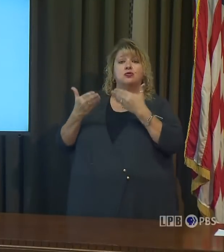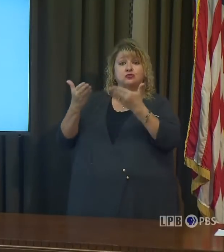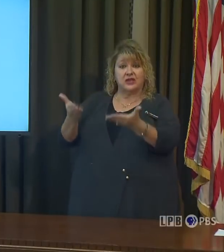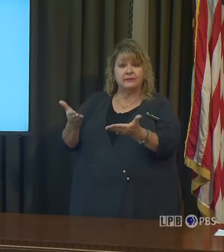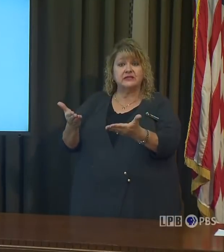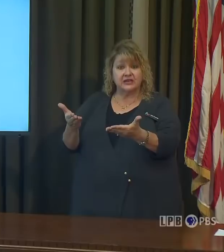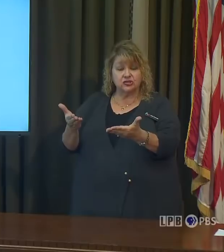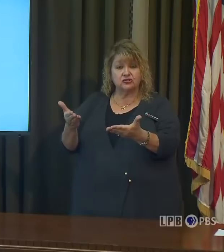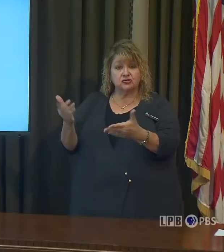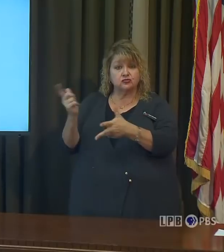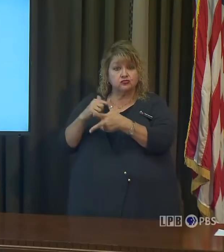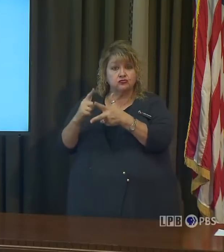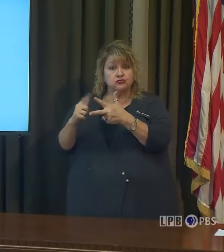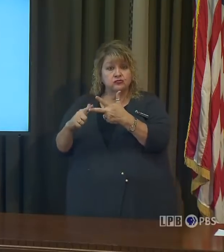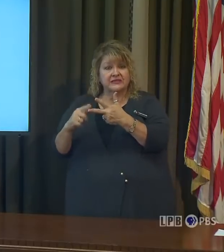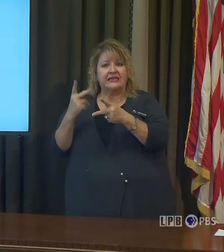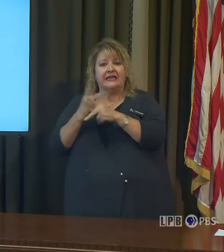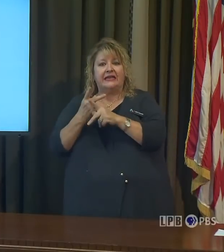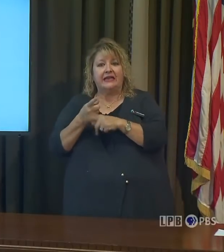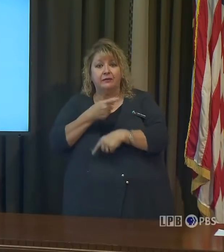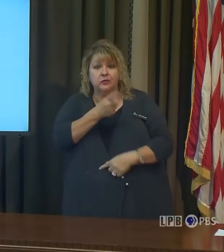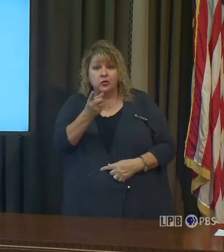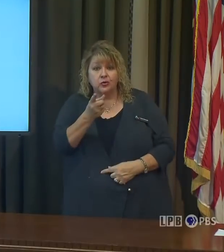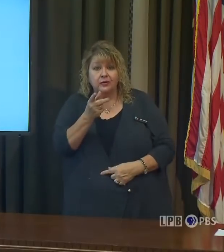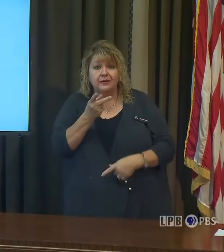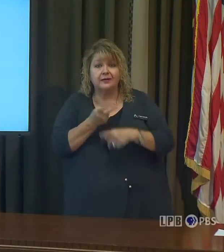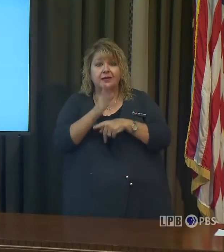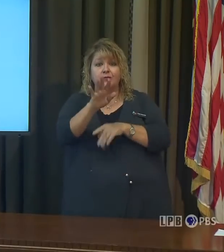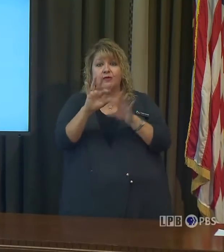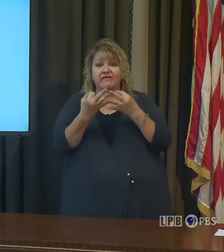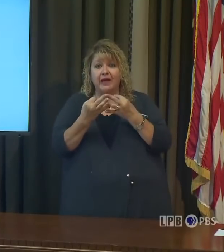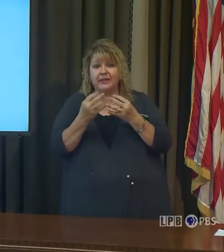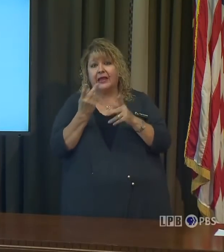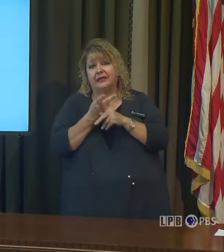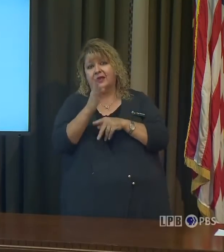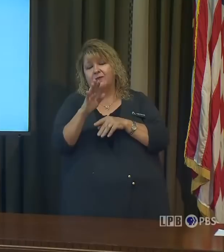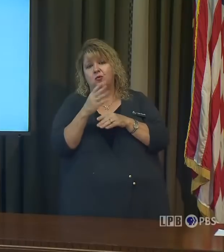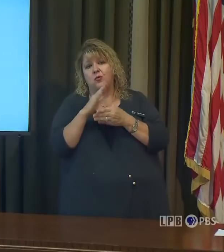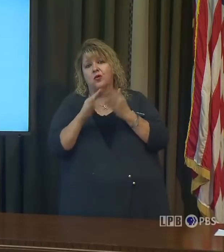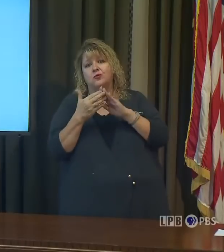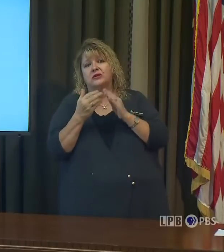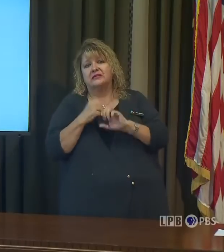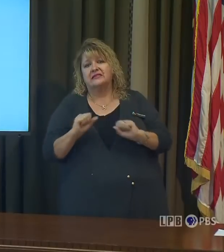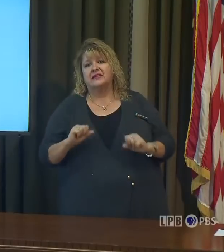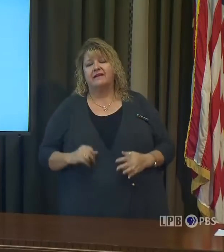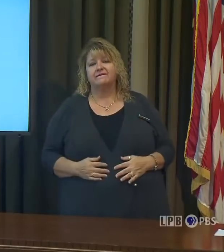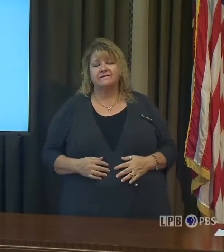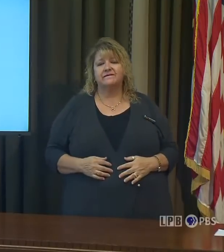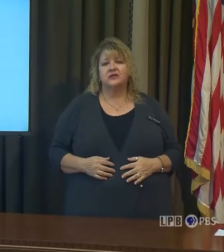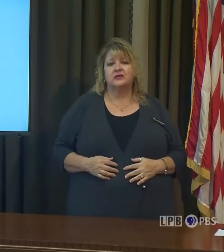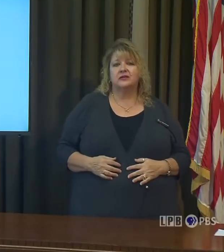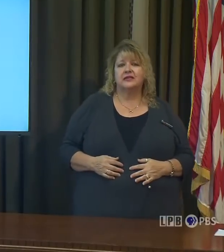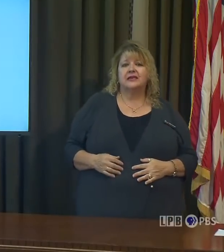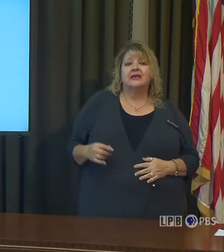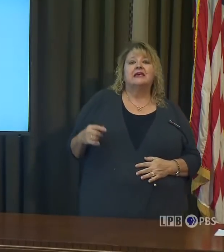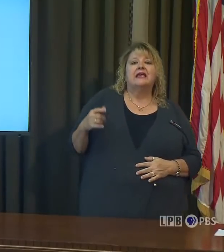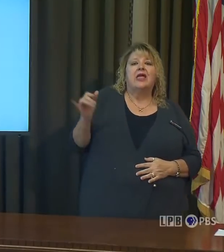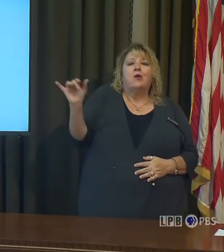keep you, your family, and your community safe. Because we're taking in water right now, and we got to start